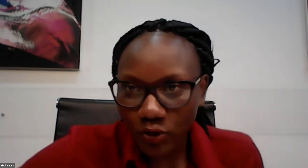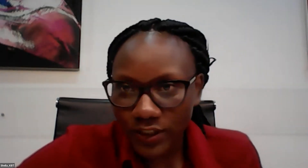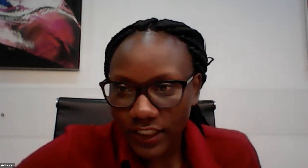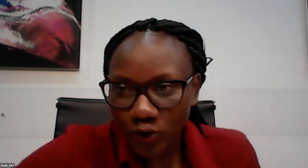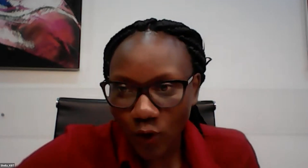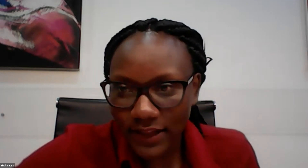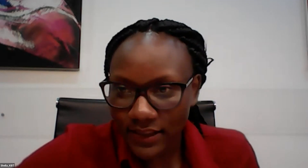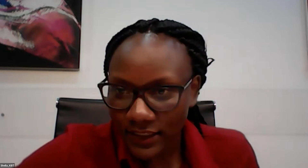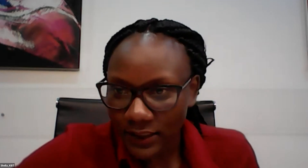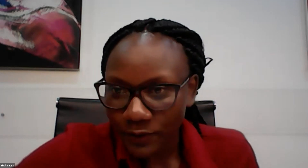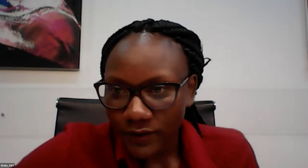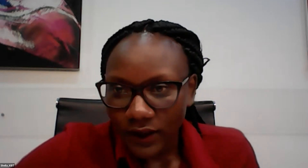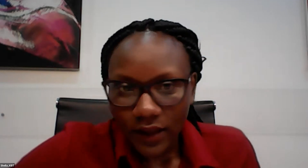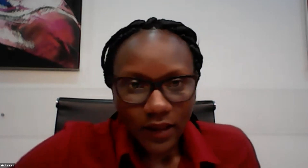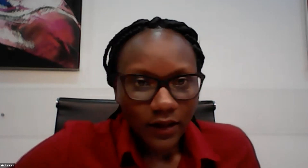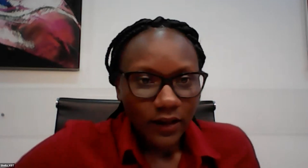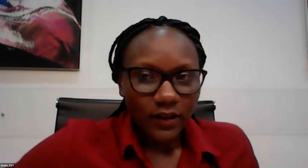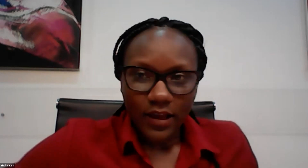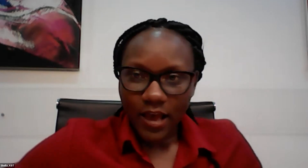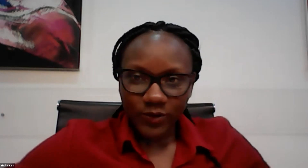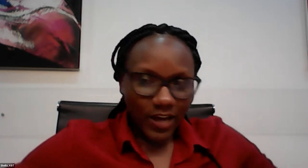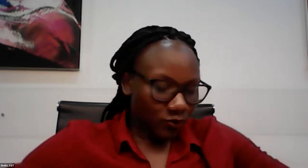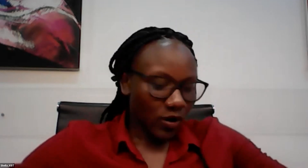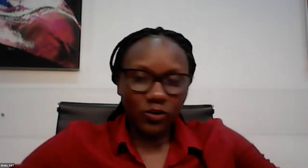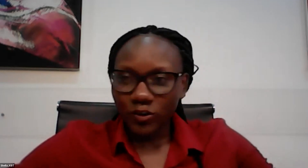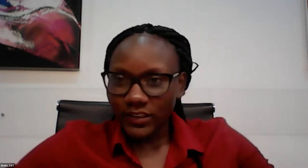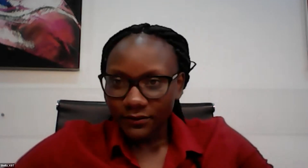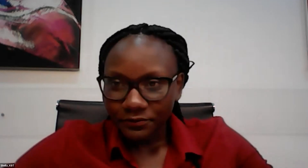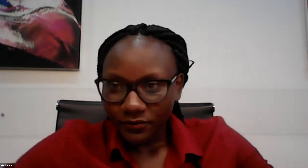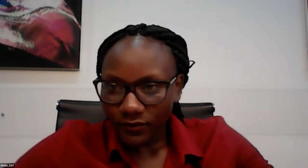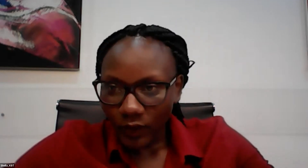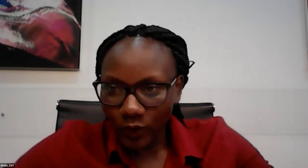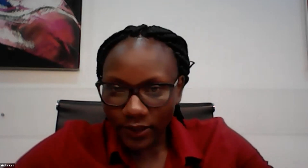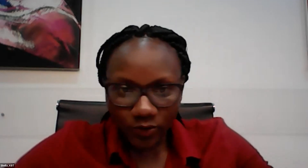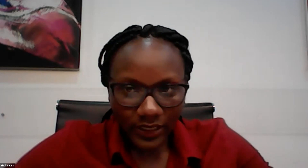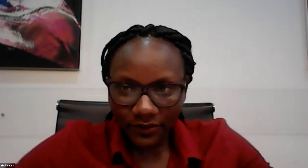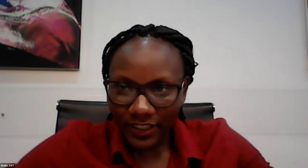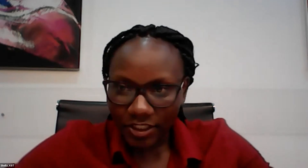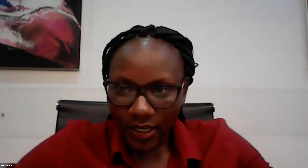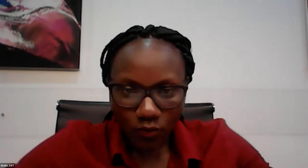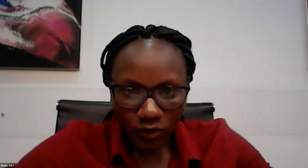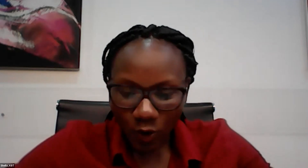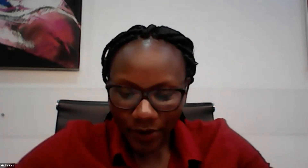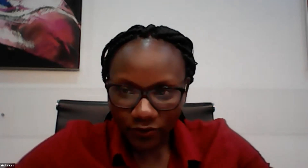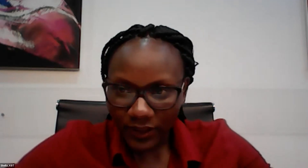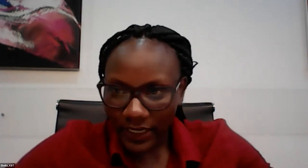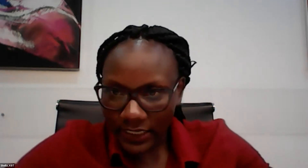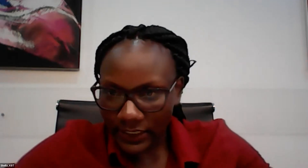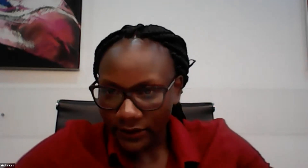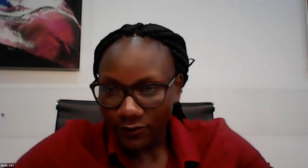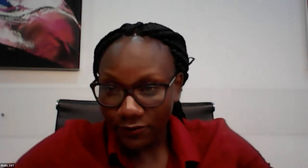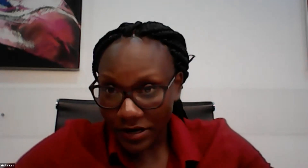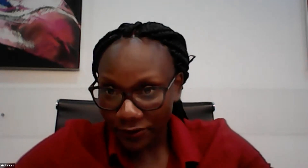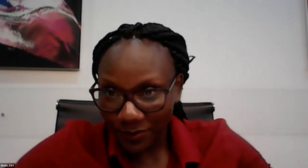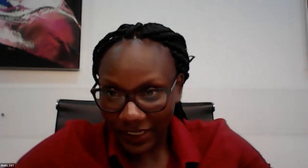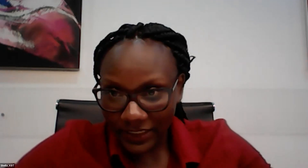contributing towards this. As we come to a close, I'd like to leave the chat box open for the